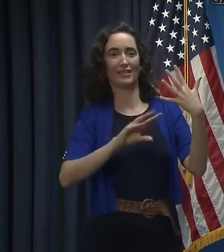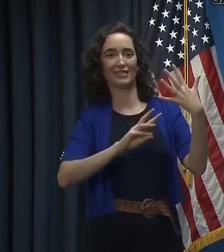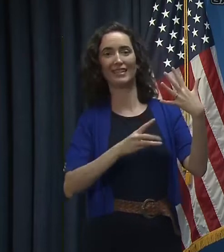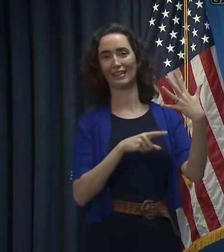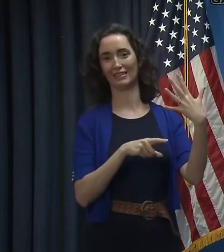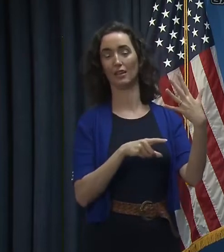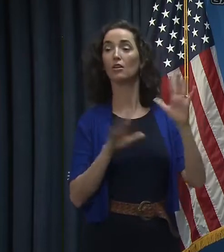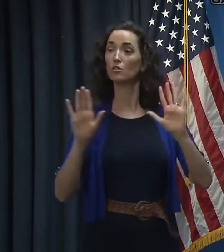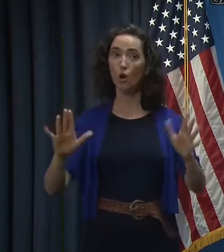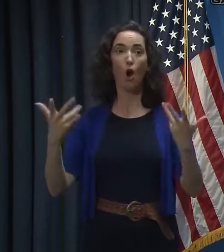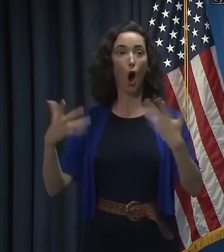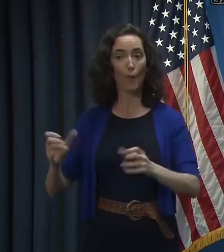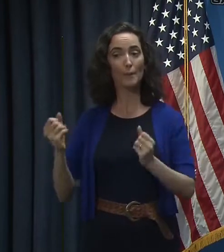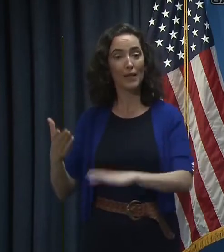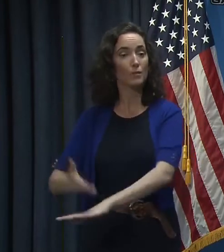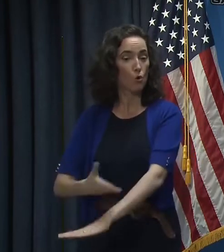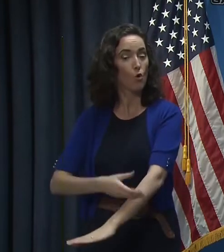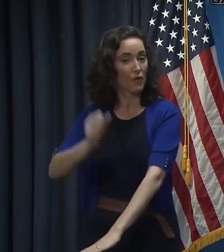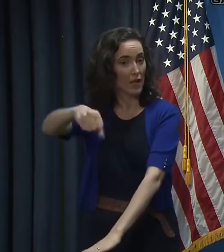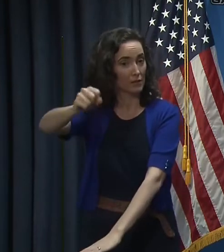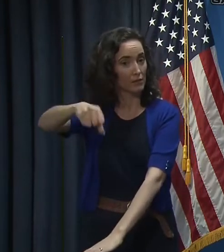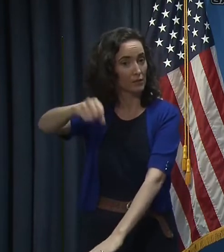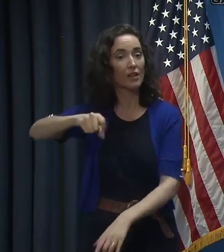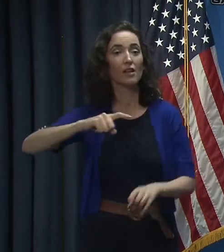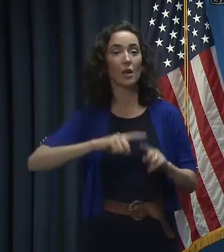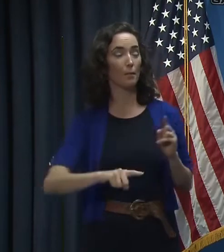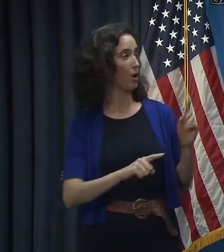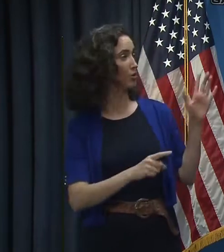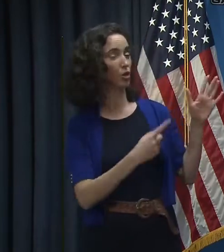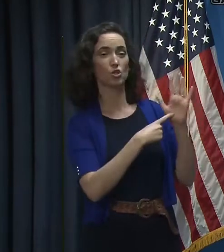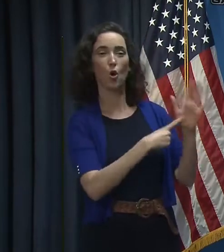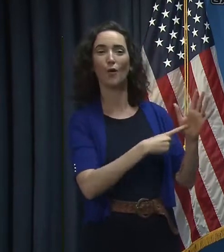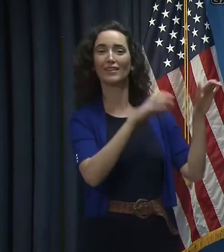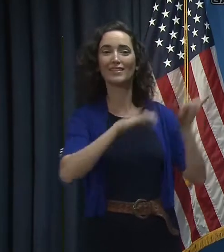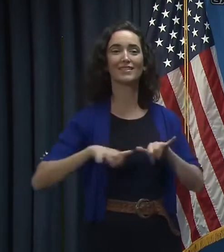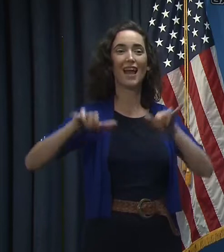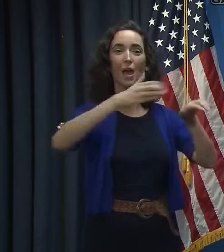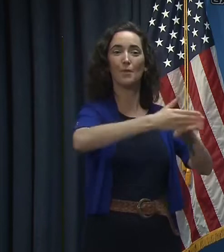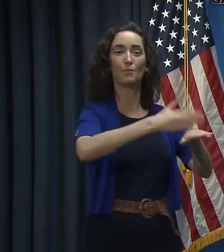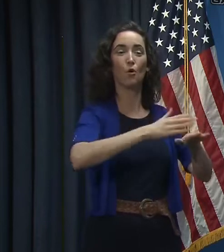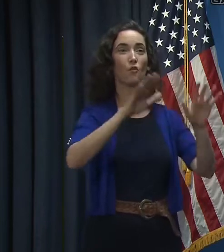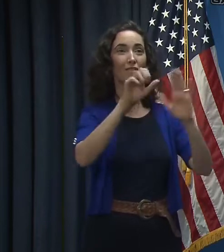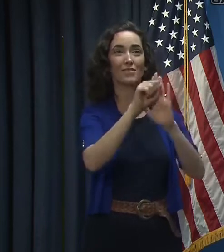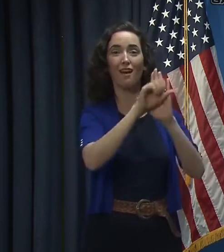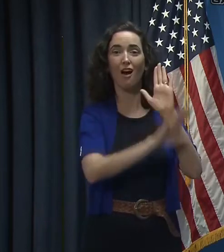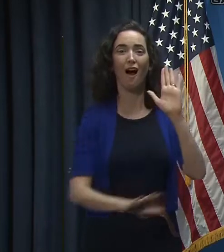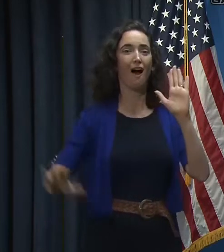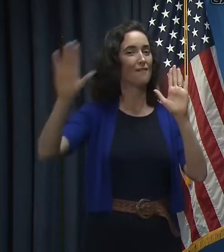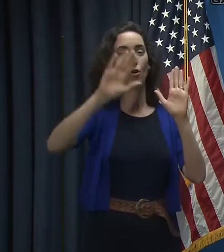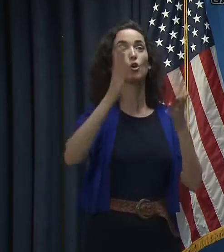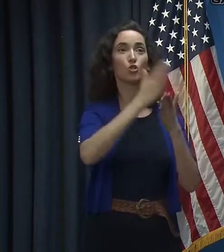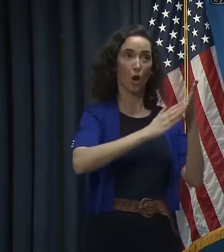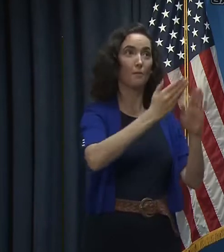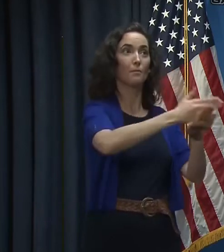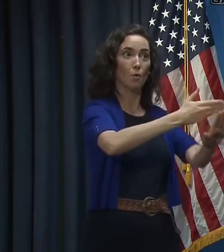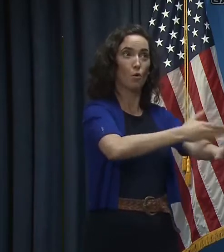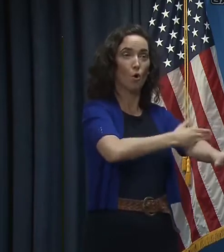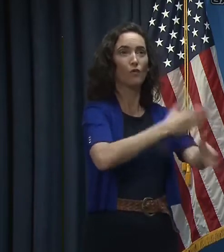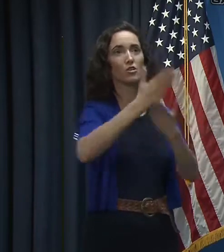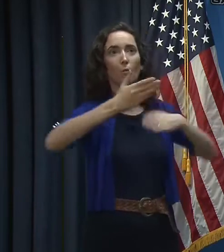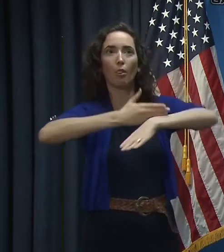what this graphic shows you is that's unfortunately not evenly distributed. In fact, if you look at the state from a standpoint